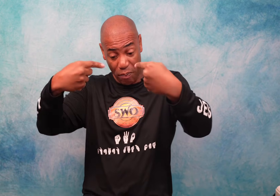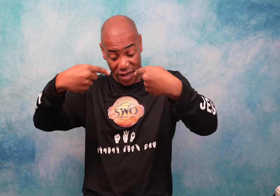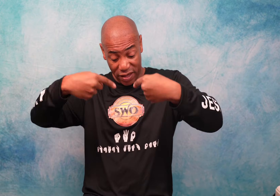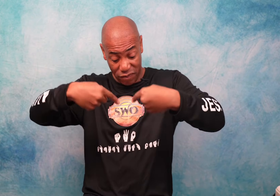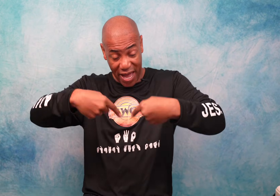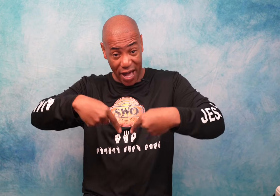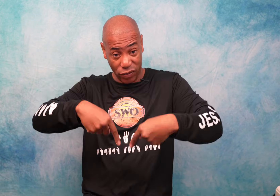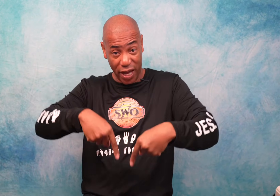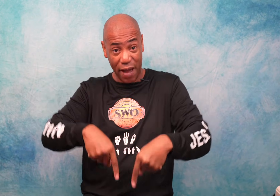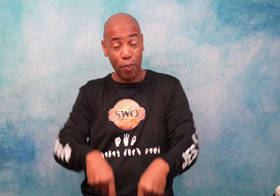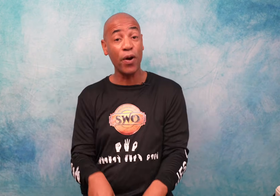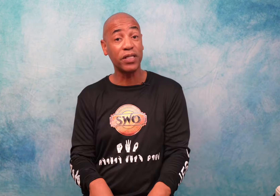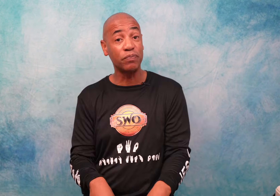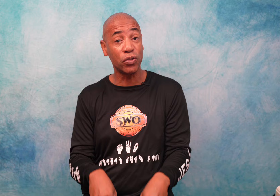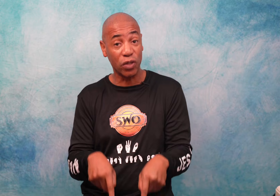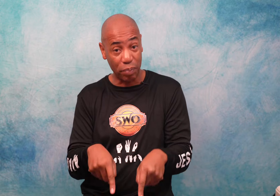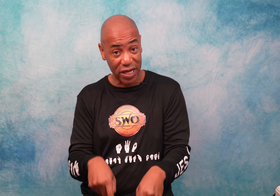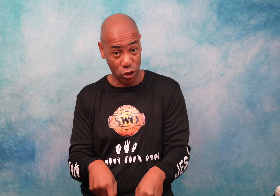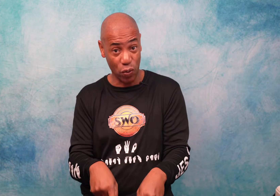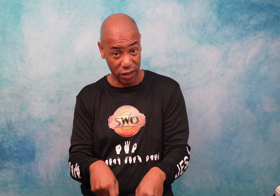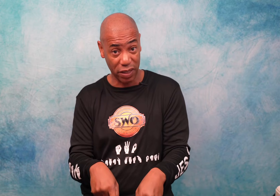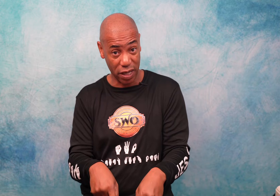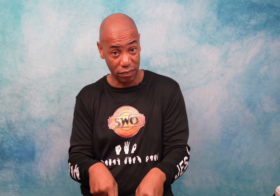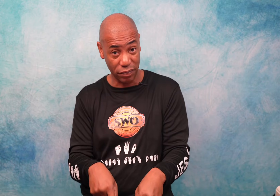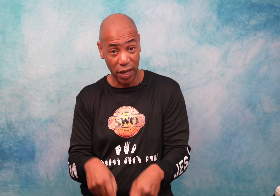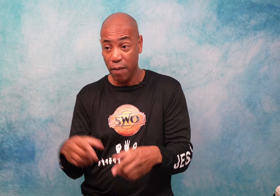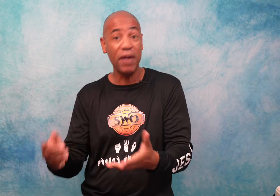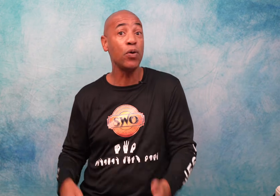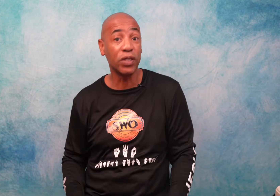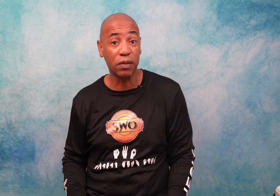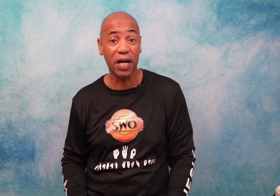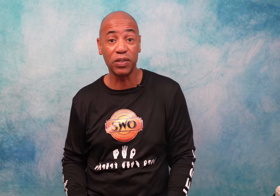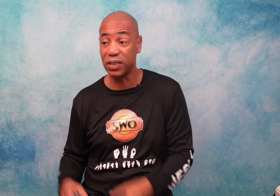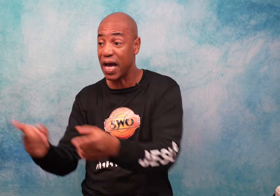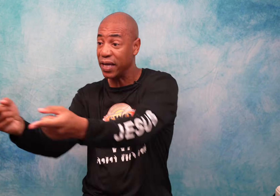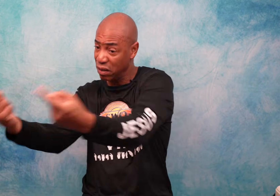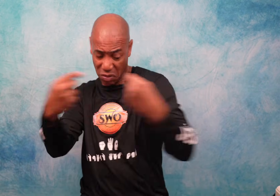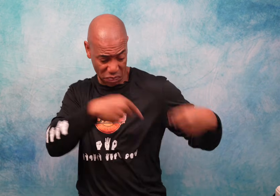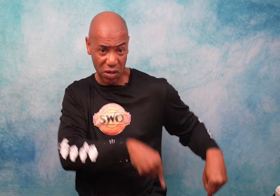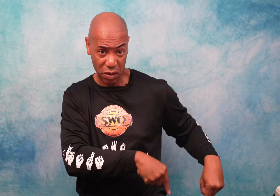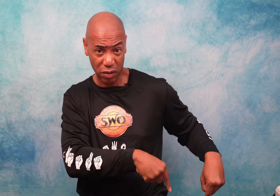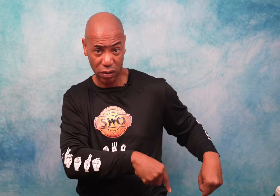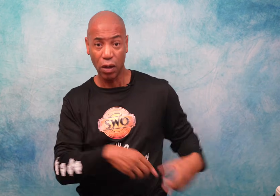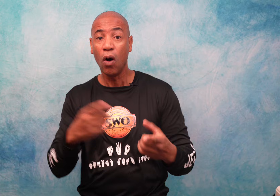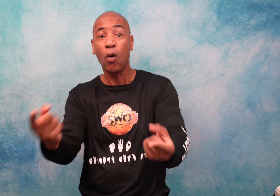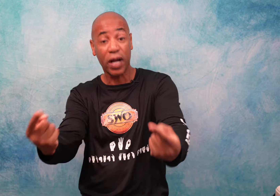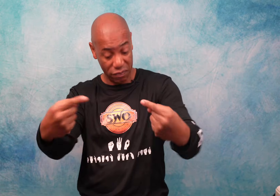bend them down and point them to the place you want them to come. Maybe you want them to come to the side or come